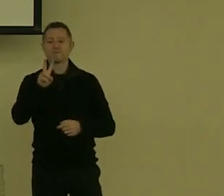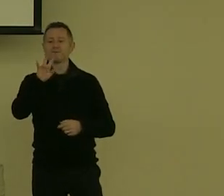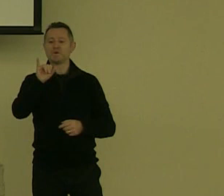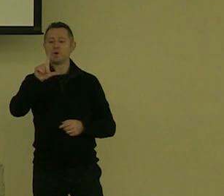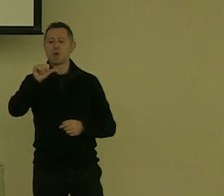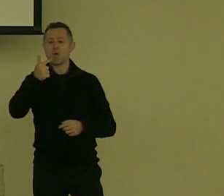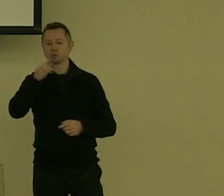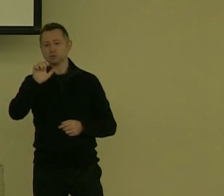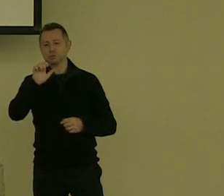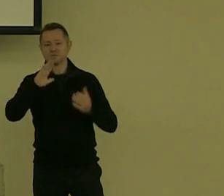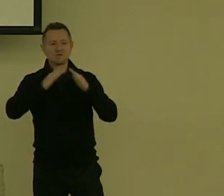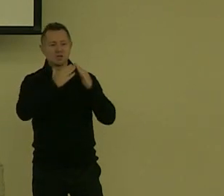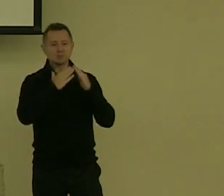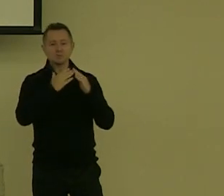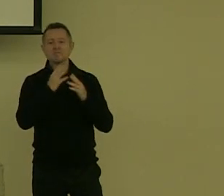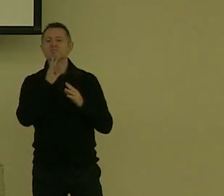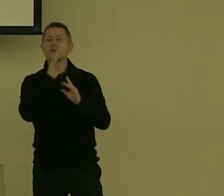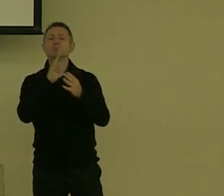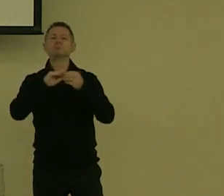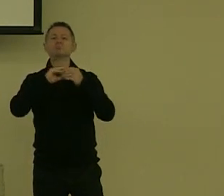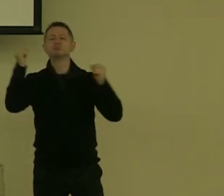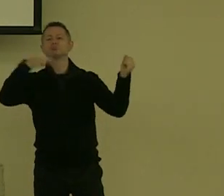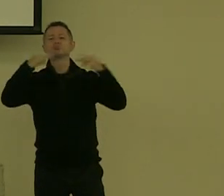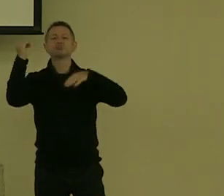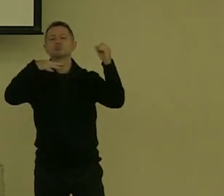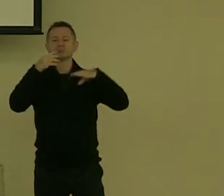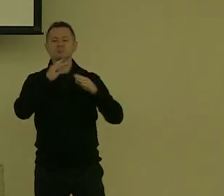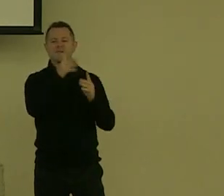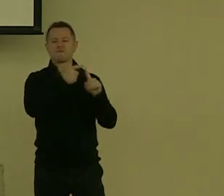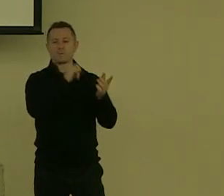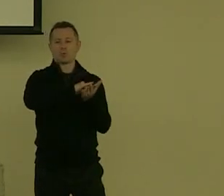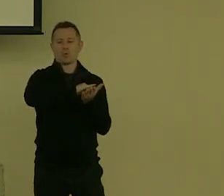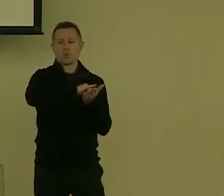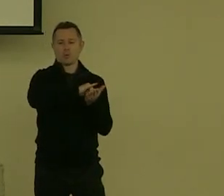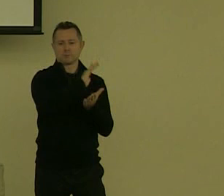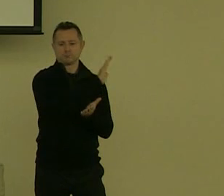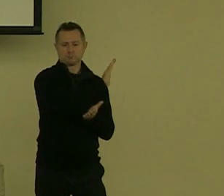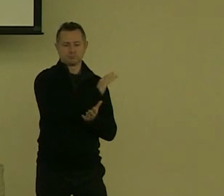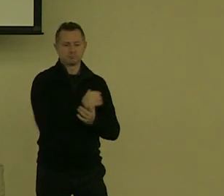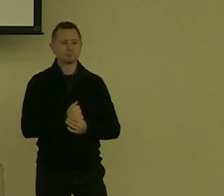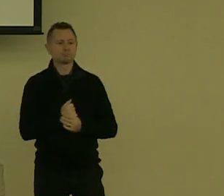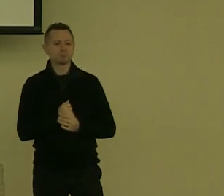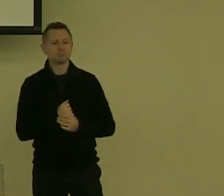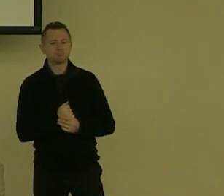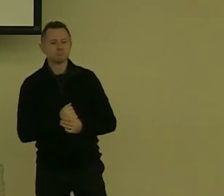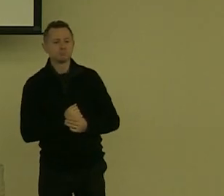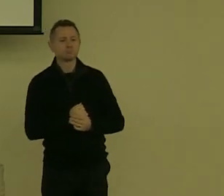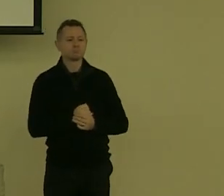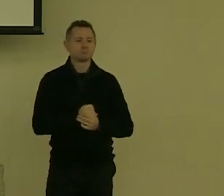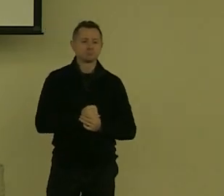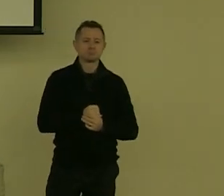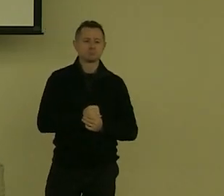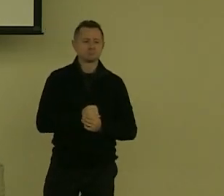felt like similar projects. And I think it's because comics is a form that can be so accessible and yet